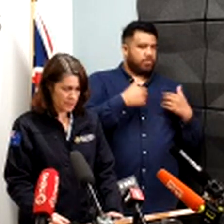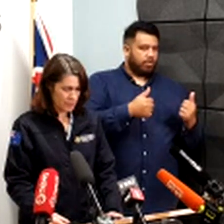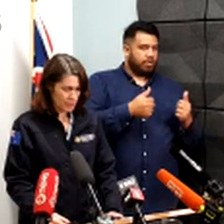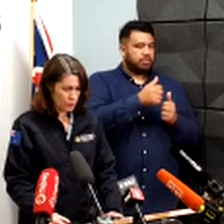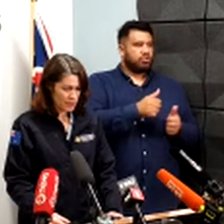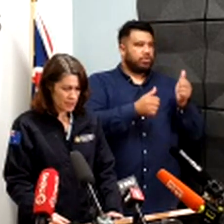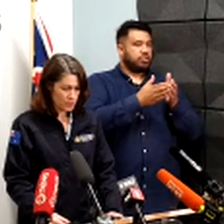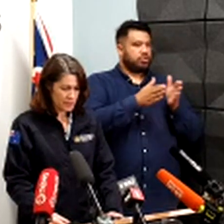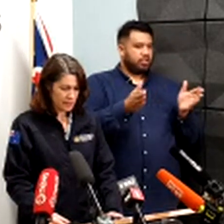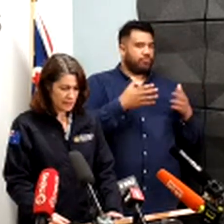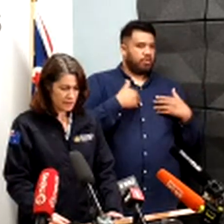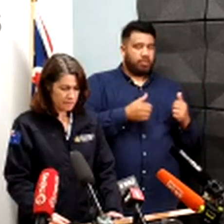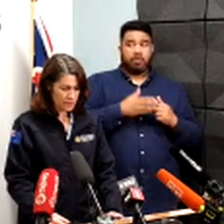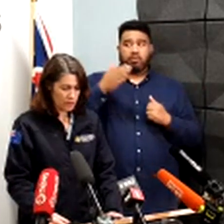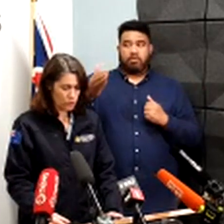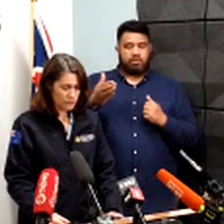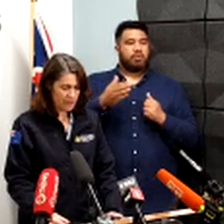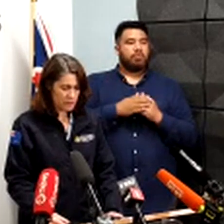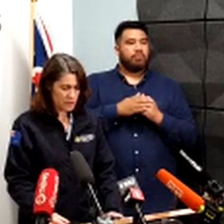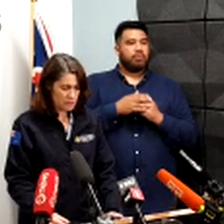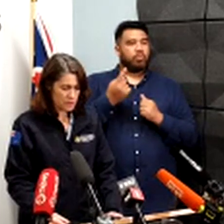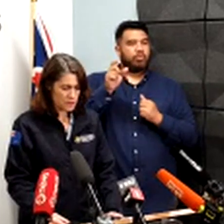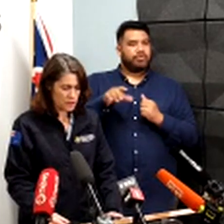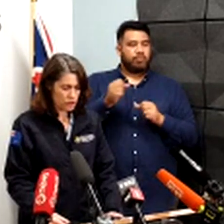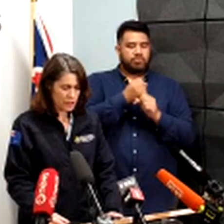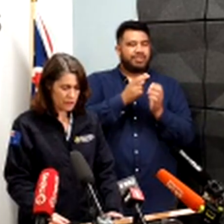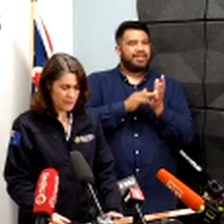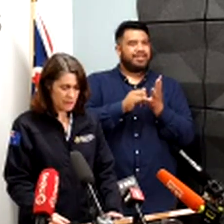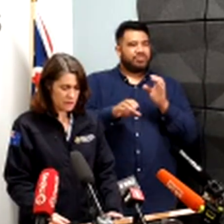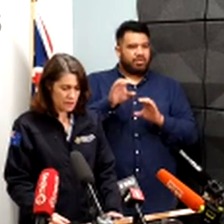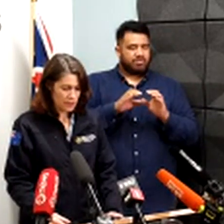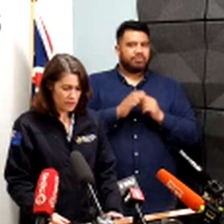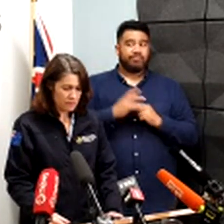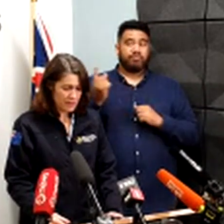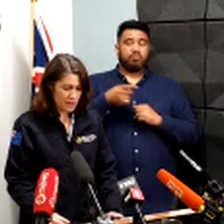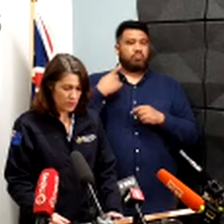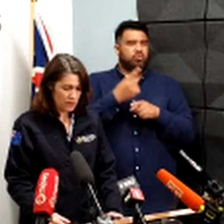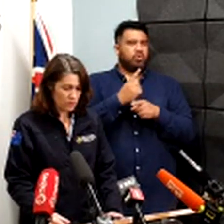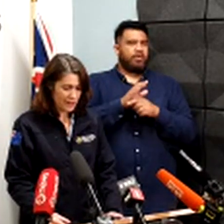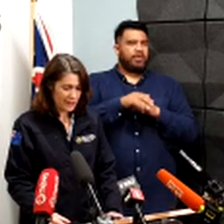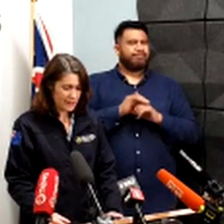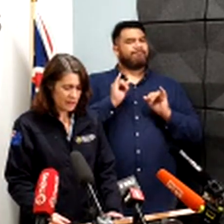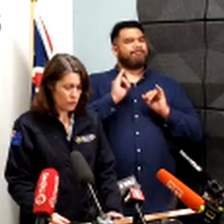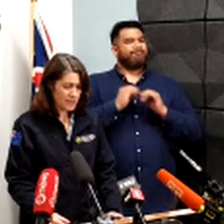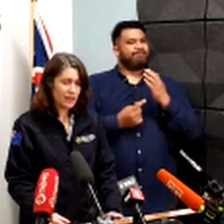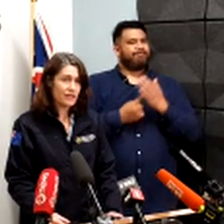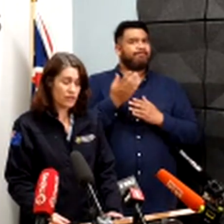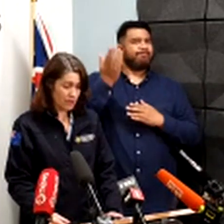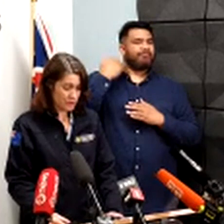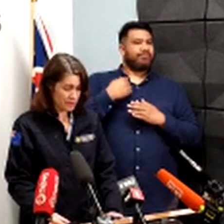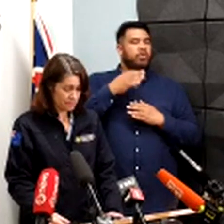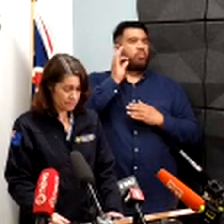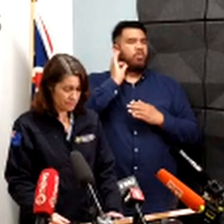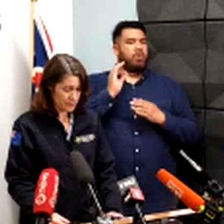Science. We're continuing to lead the all-of-government response to the tragic events of Monday when Waikato, White